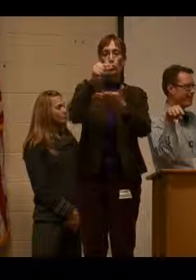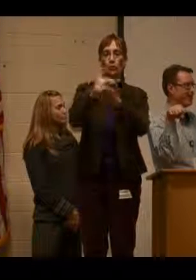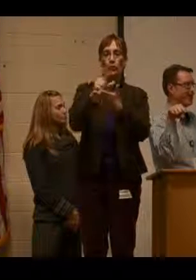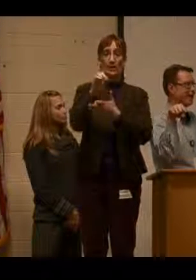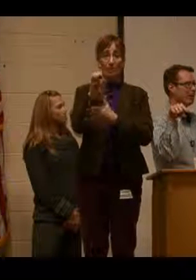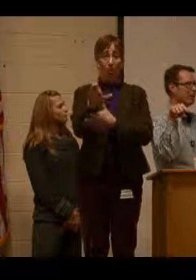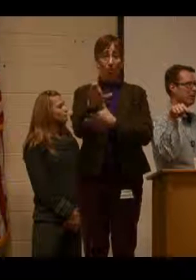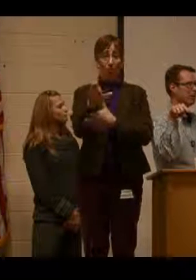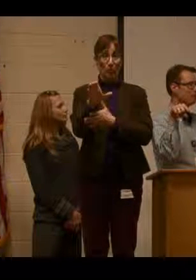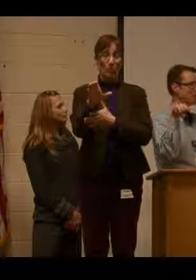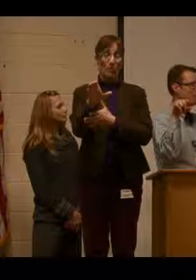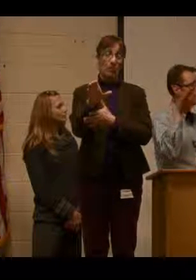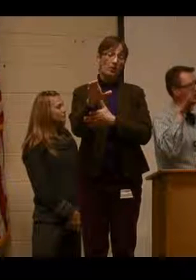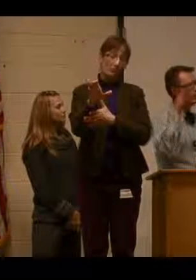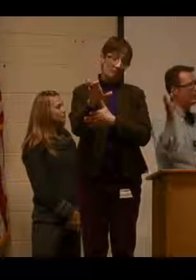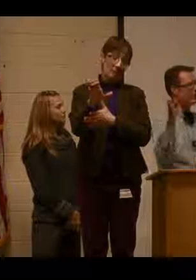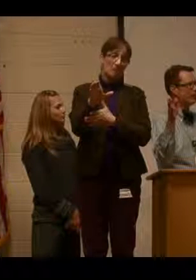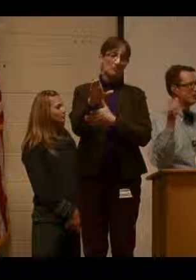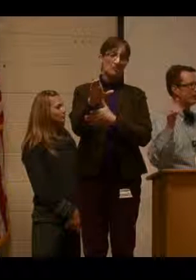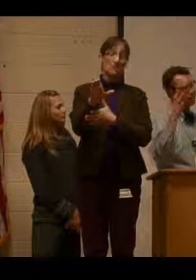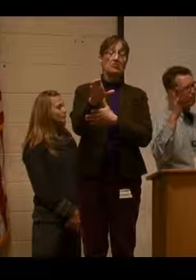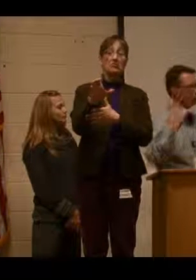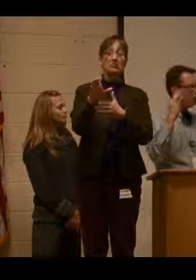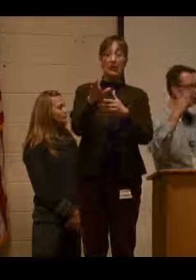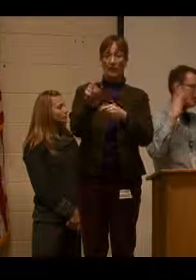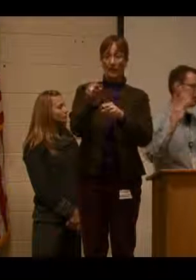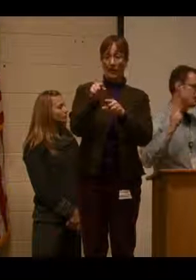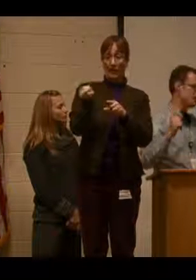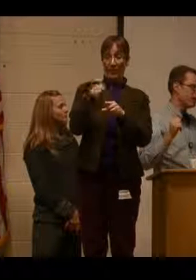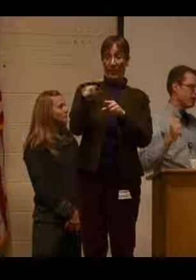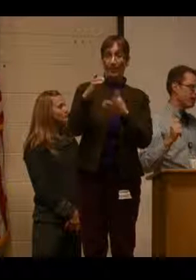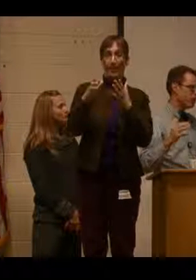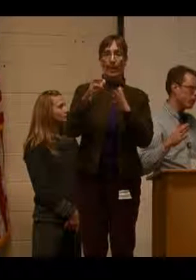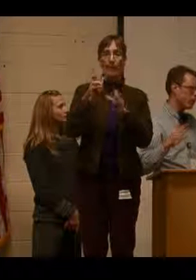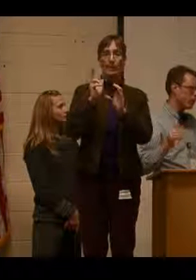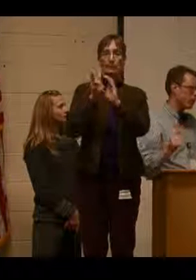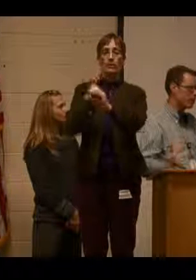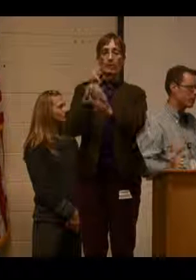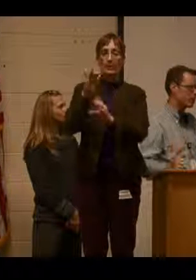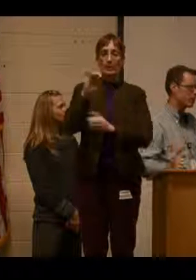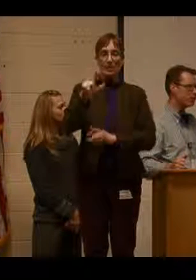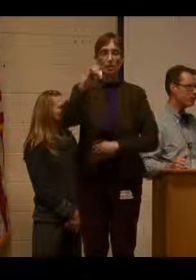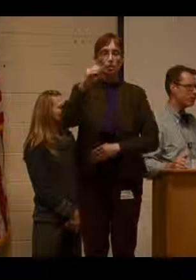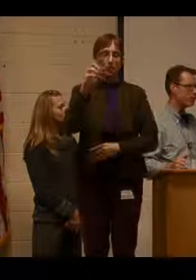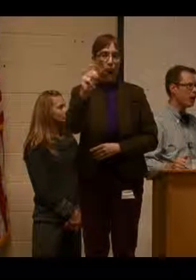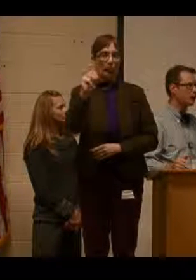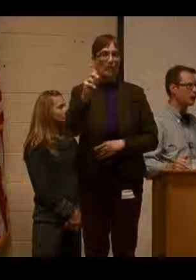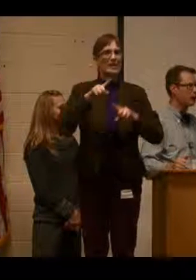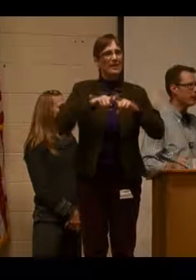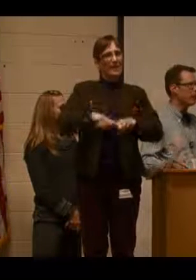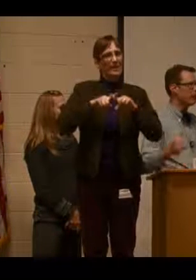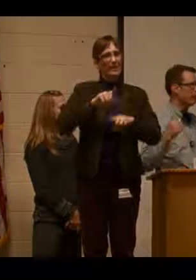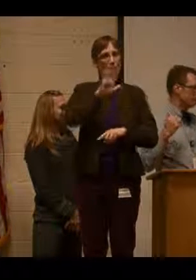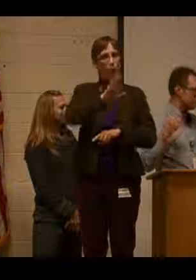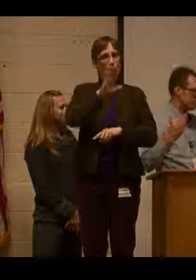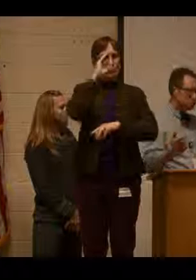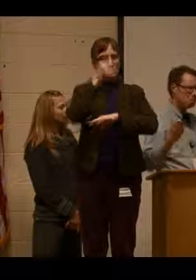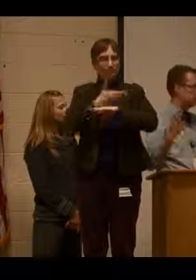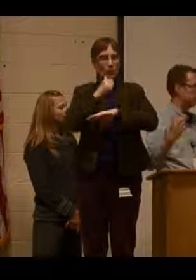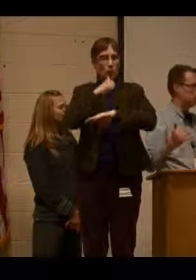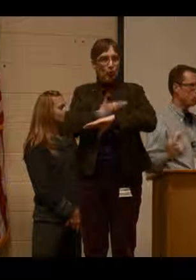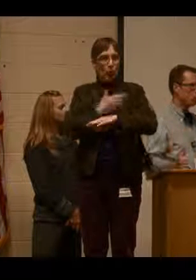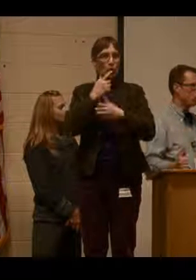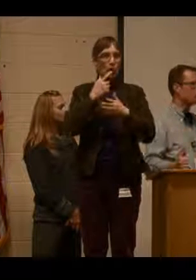but then, so it depends on the credit situation of your son or daughter, but a majority of our students would